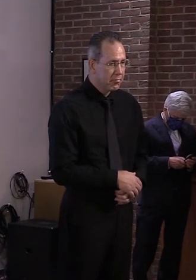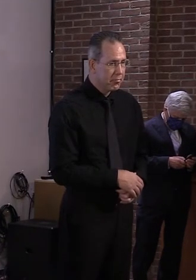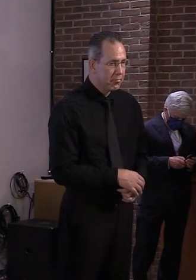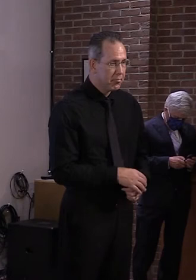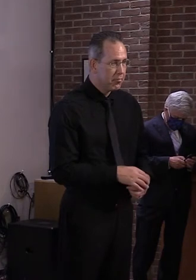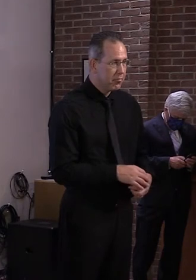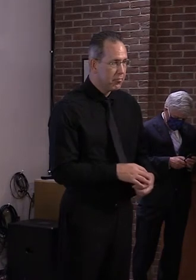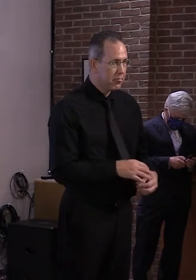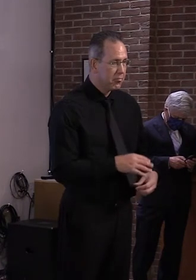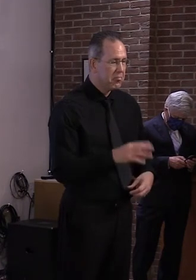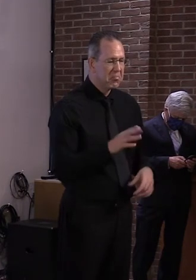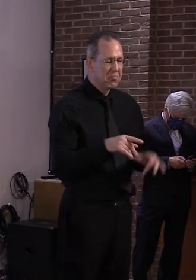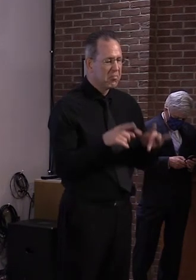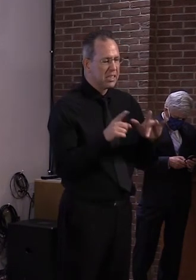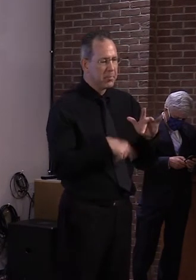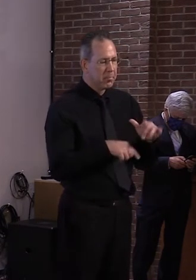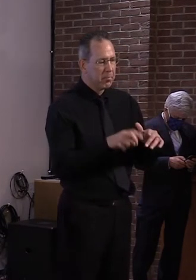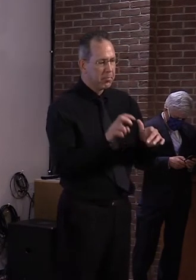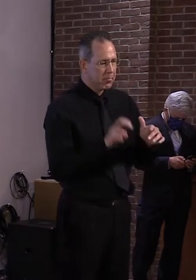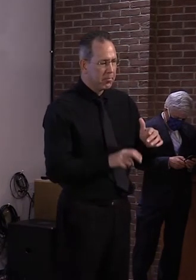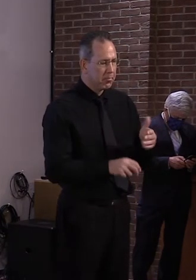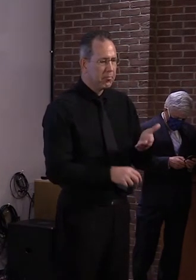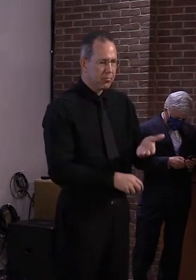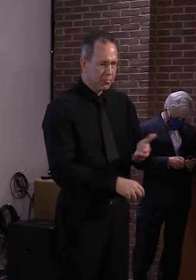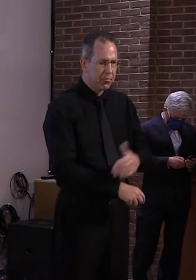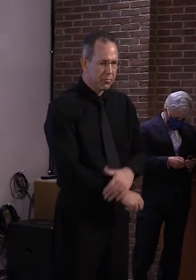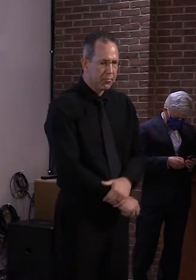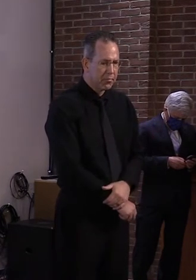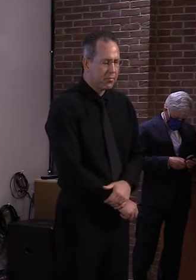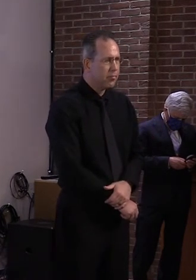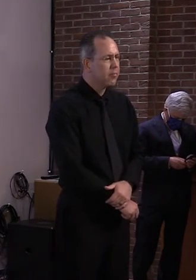All right, we'll go to Mike, the Islander.